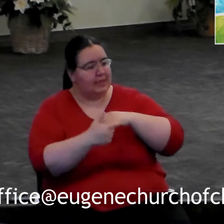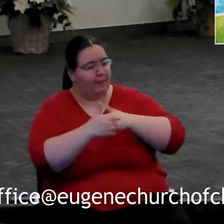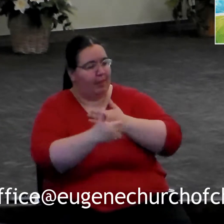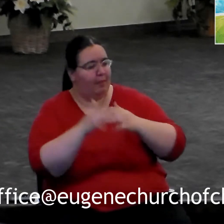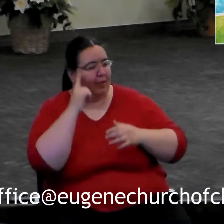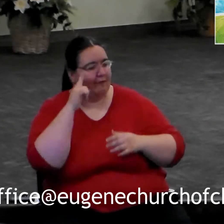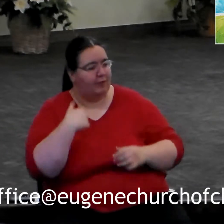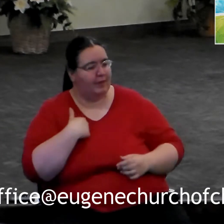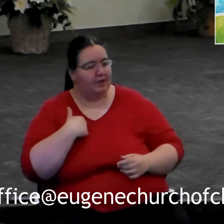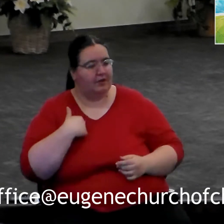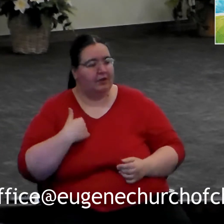this was not it.